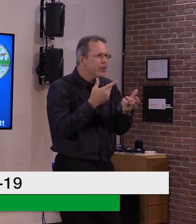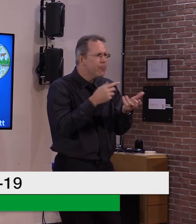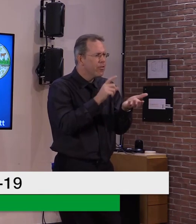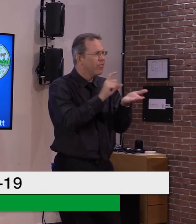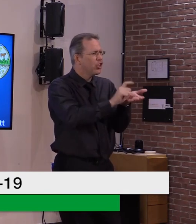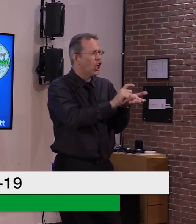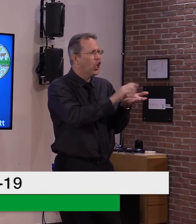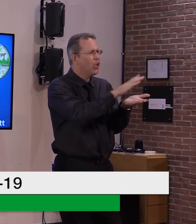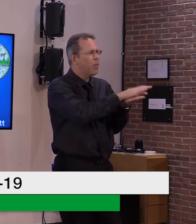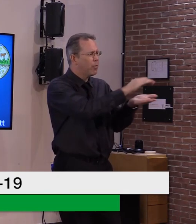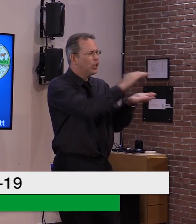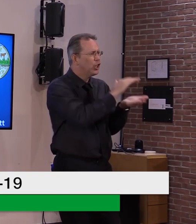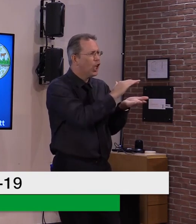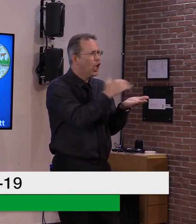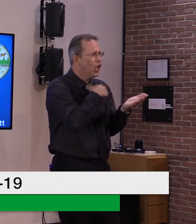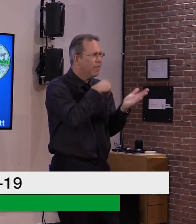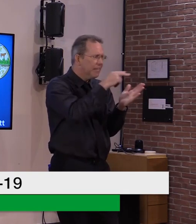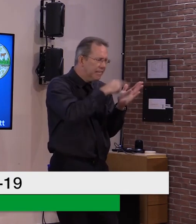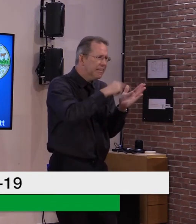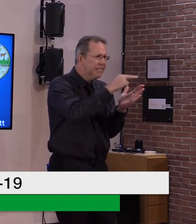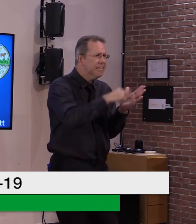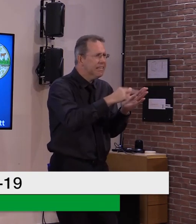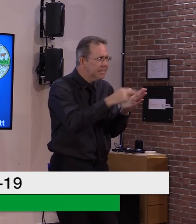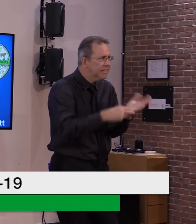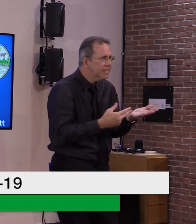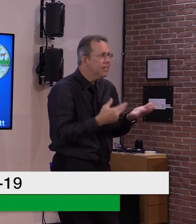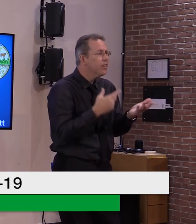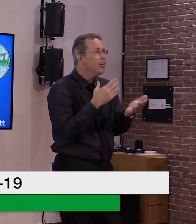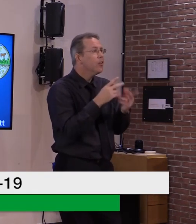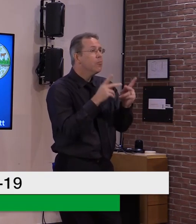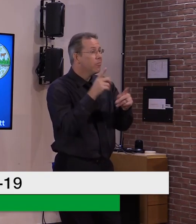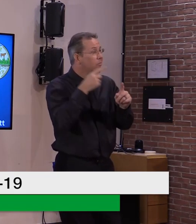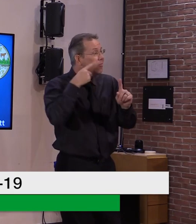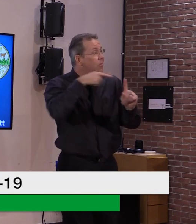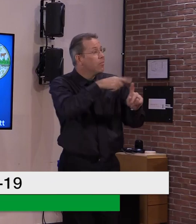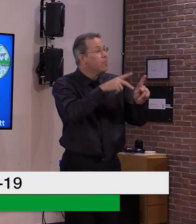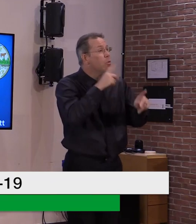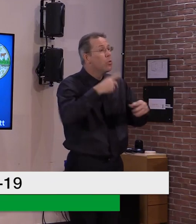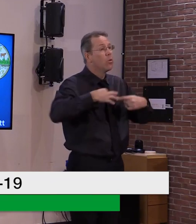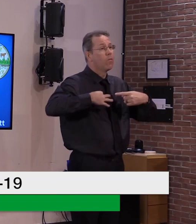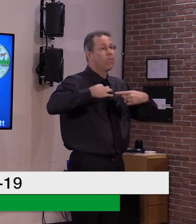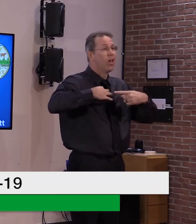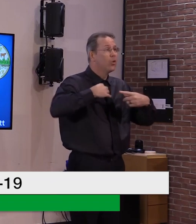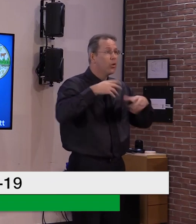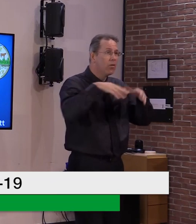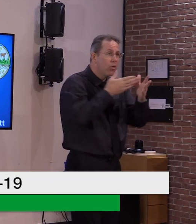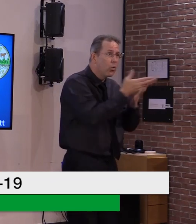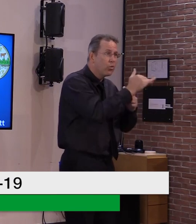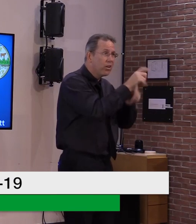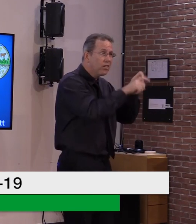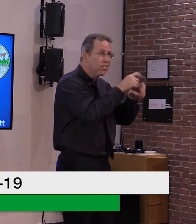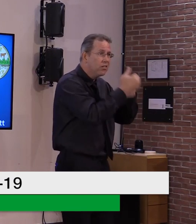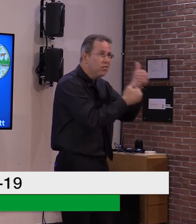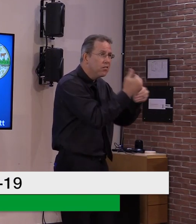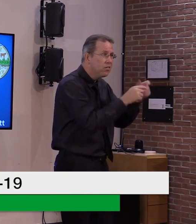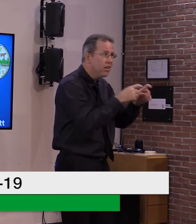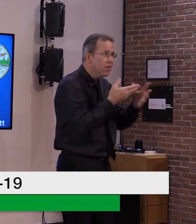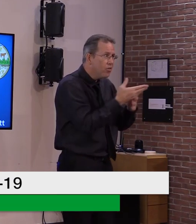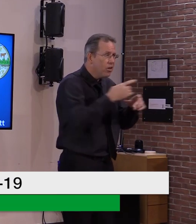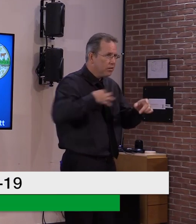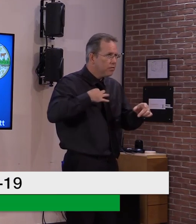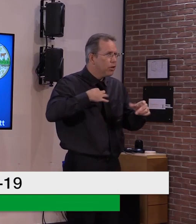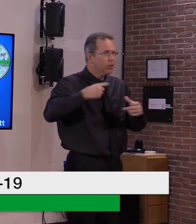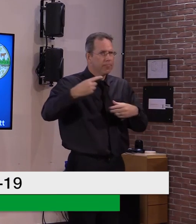having assessment of their antibody status done over periods of time that would give us a much better